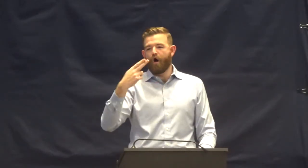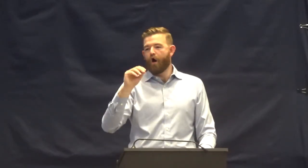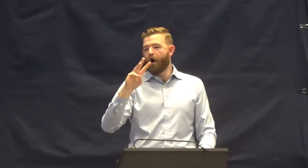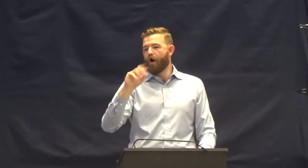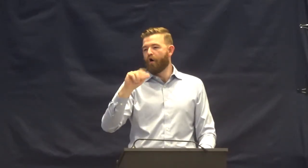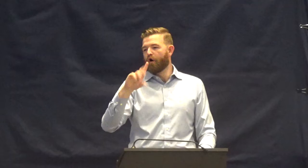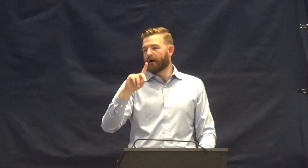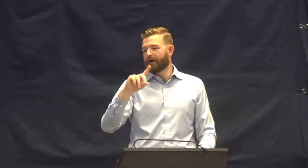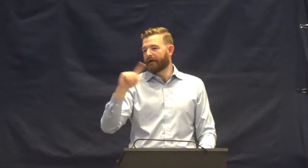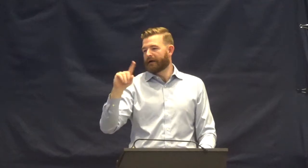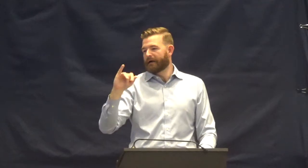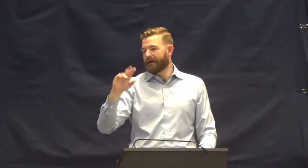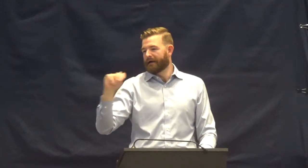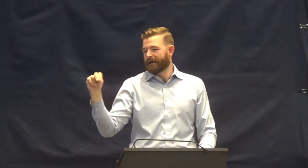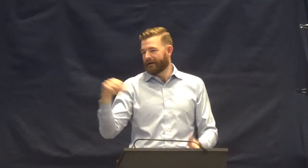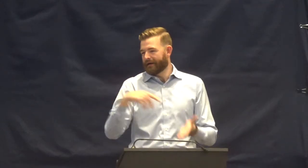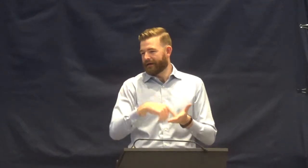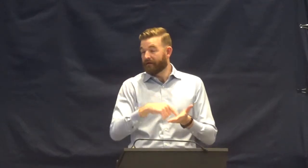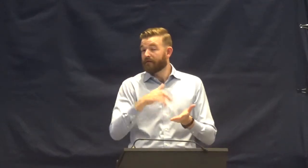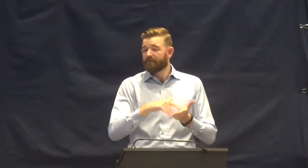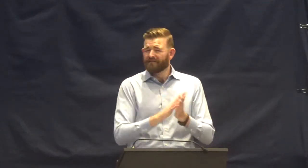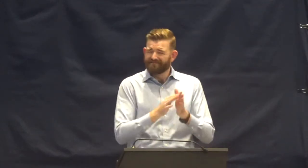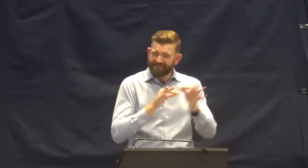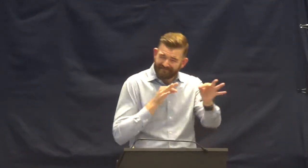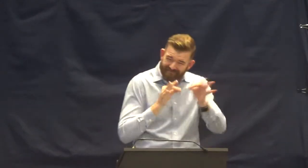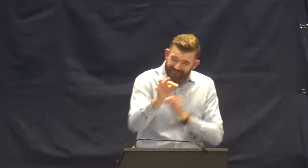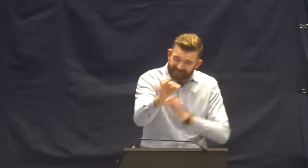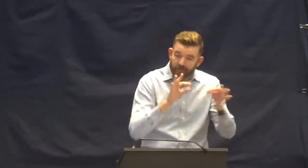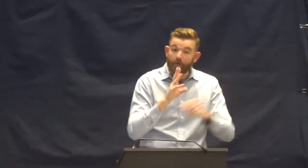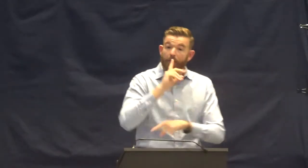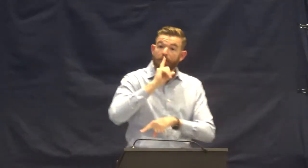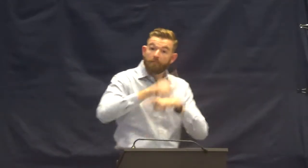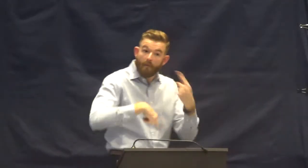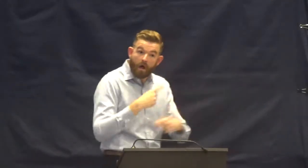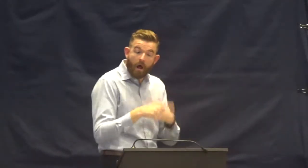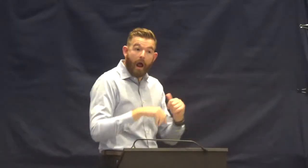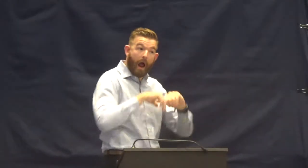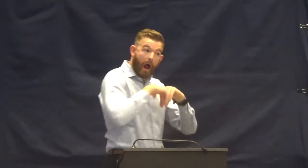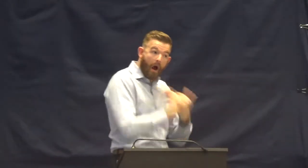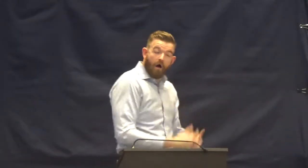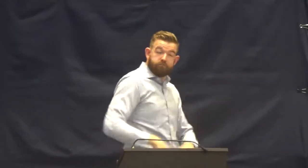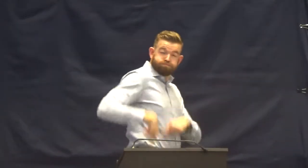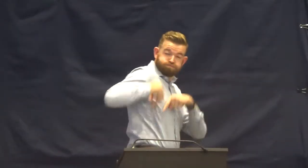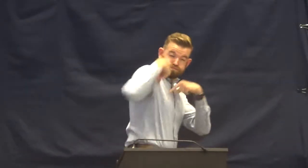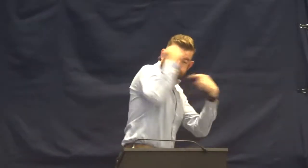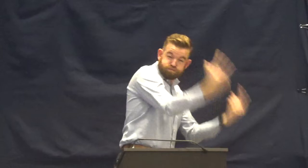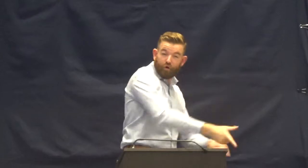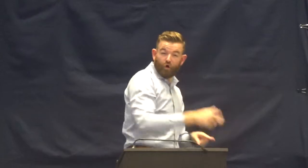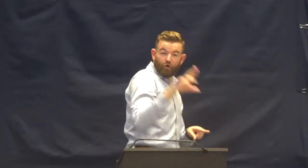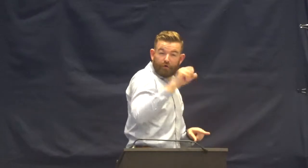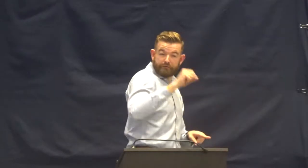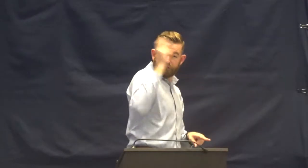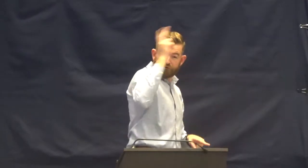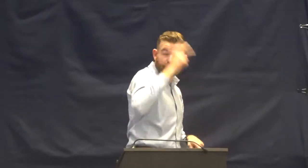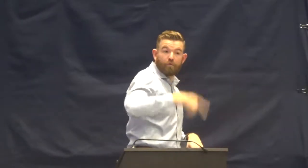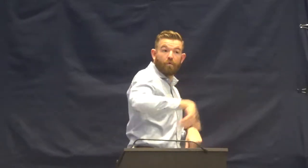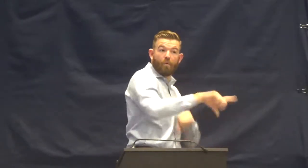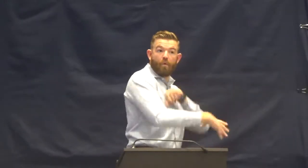States by Howard Zinn. This book goes into detail about